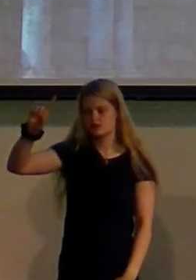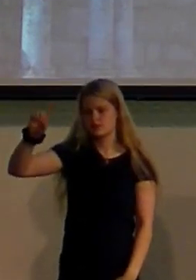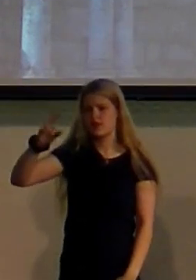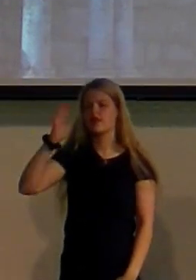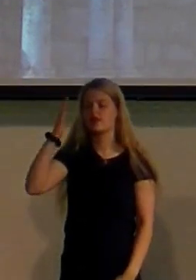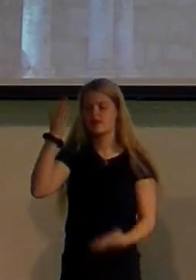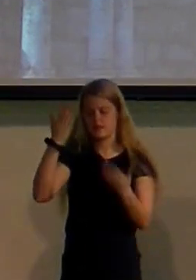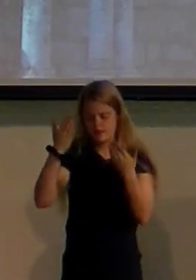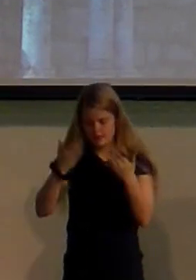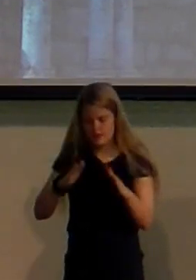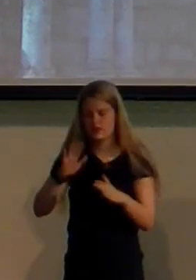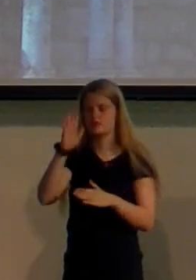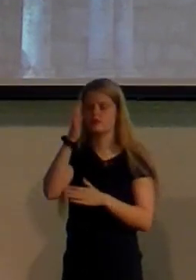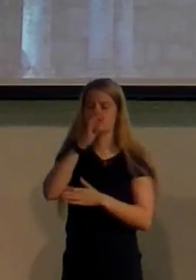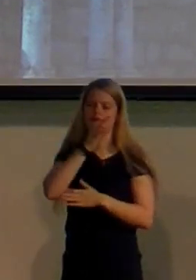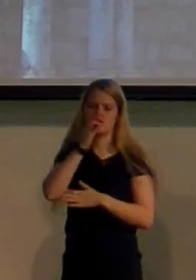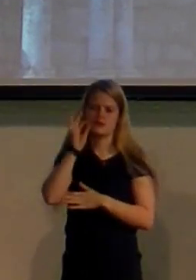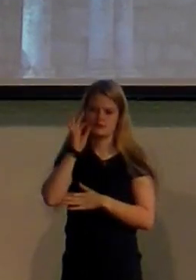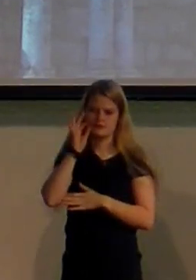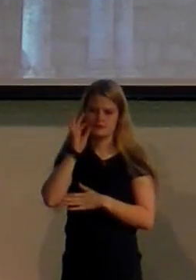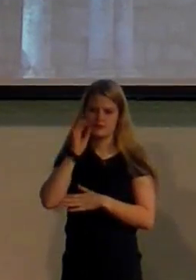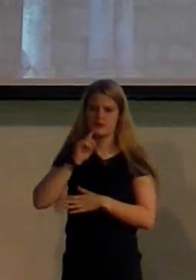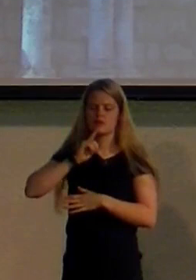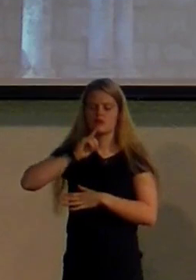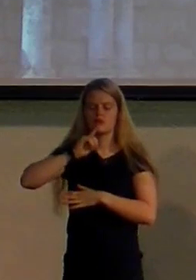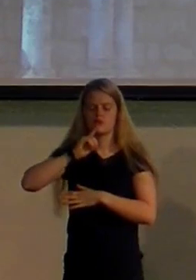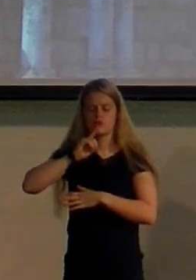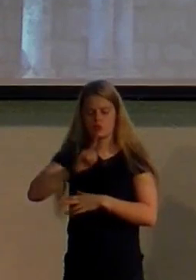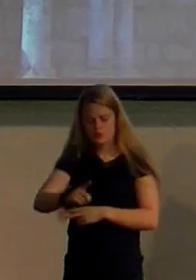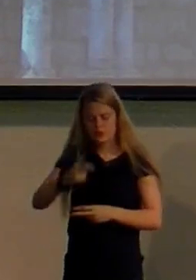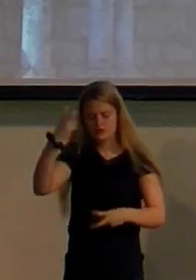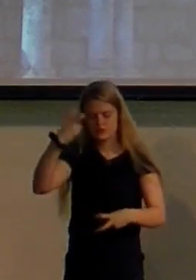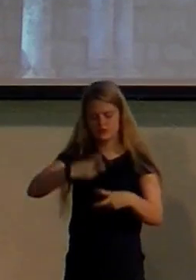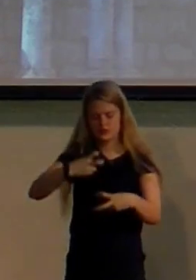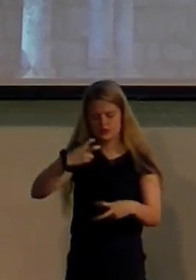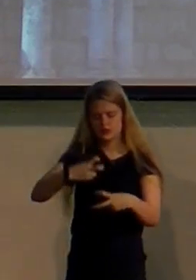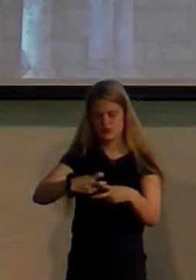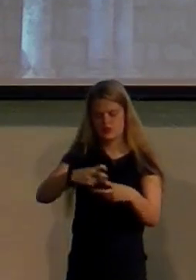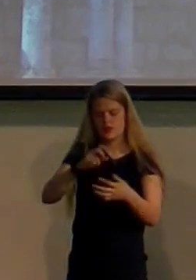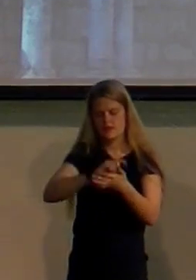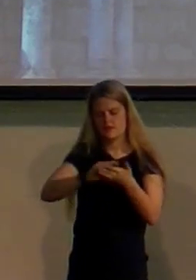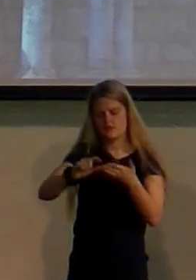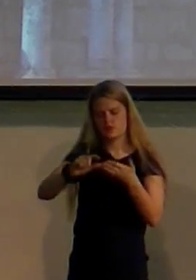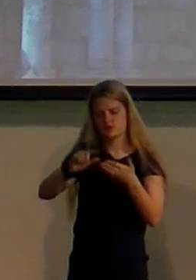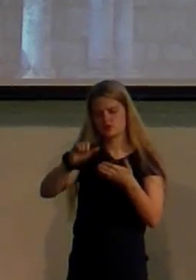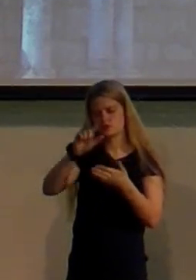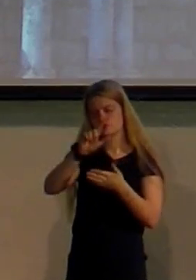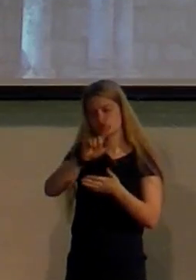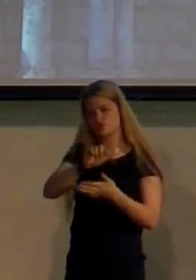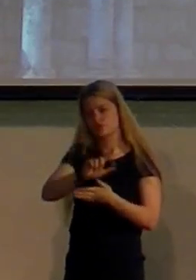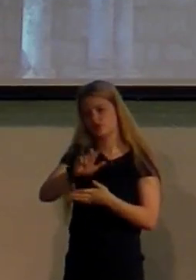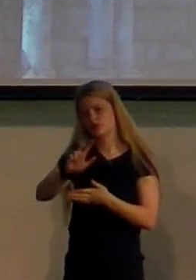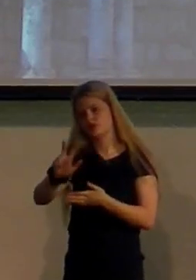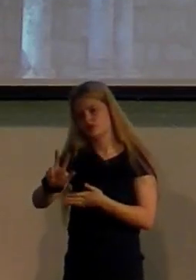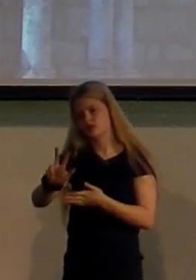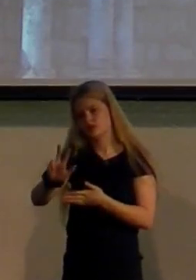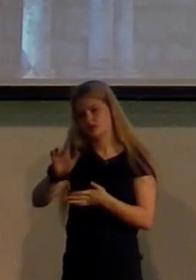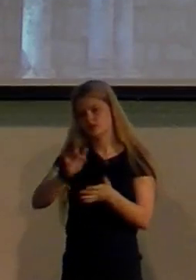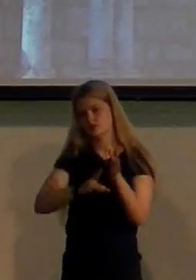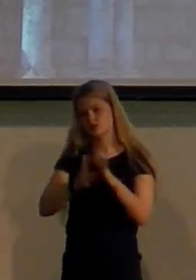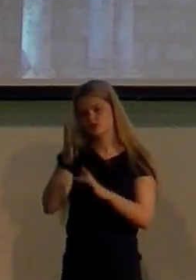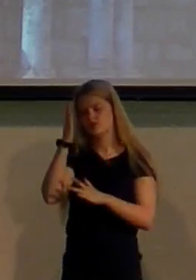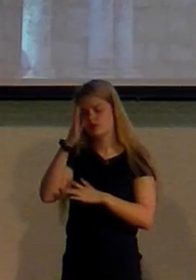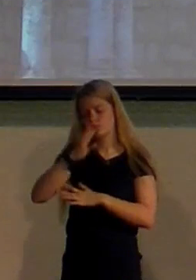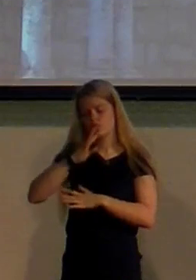And then the real issue that we see here in verse 23, Jesus is going to talk to them about the